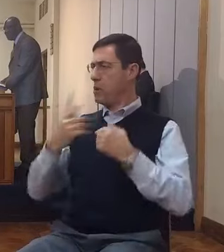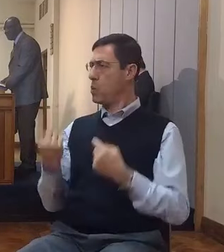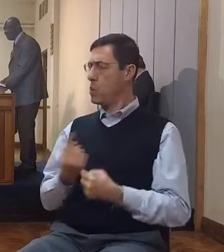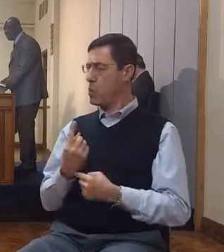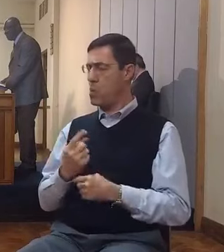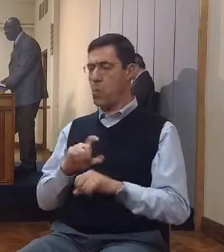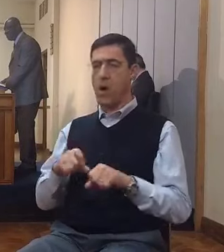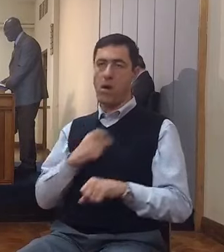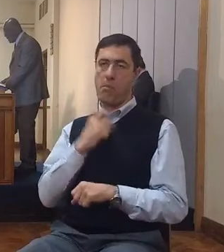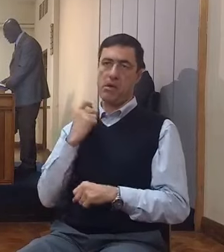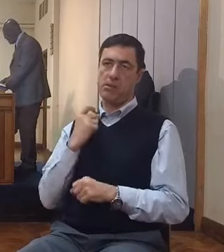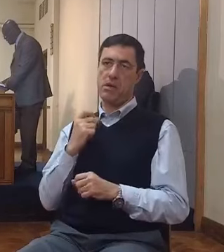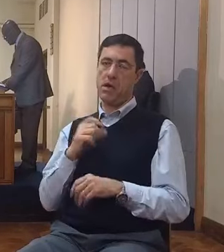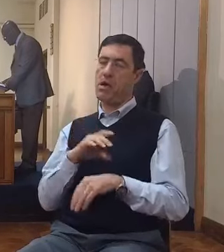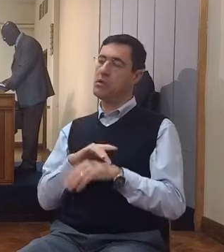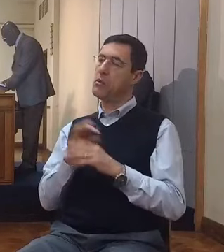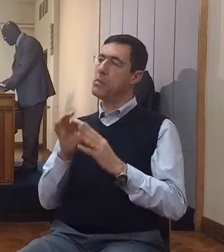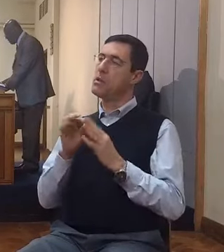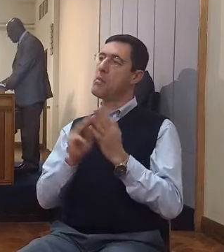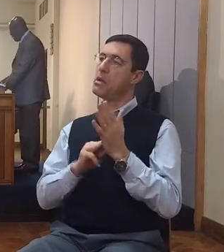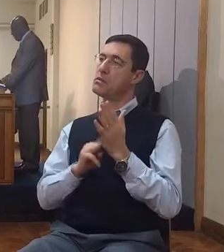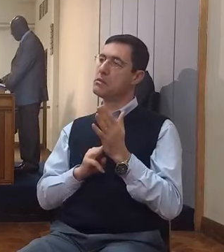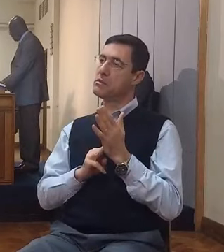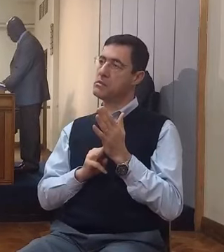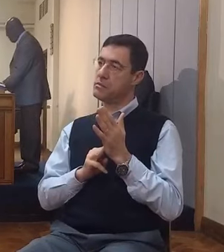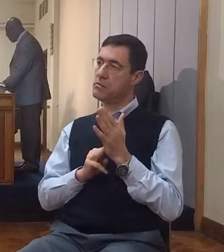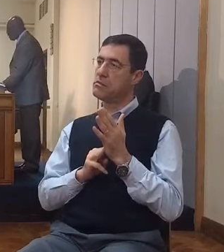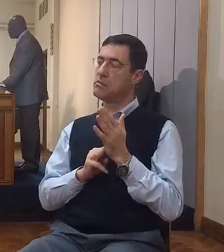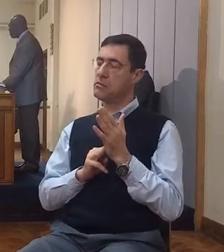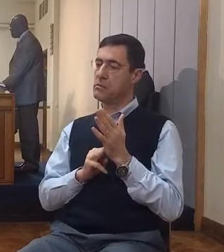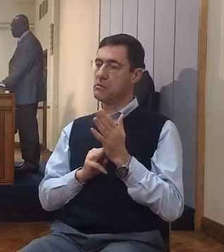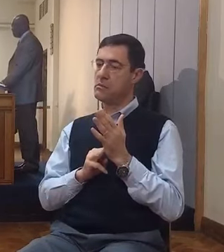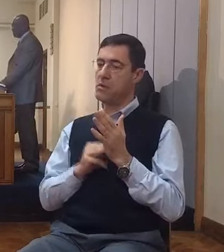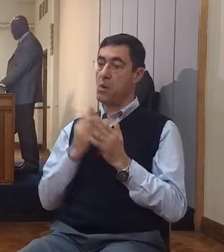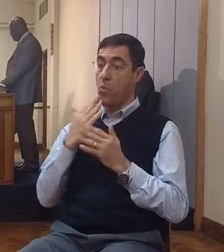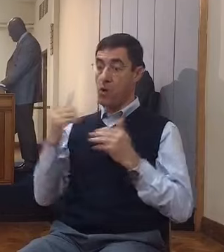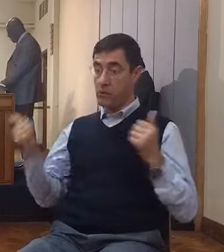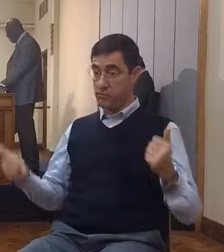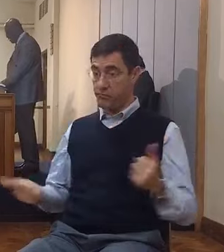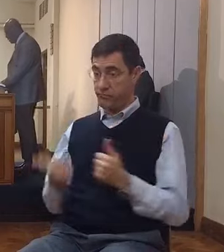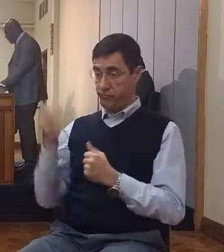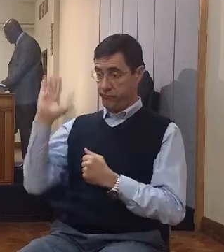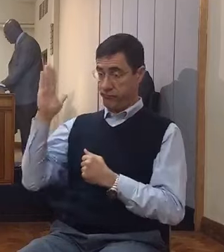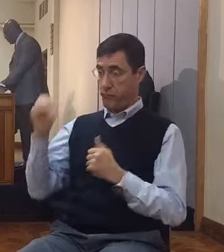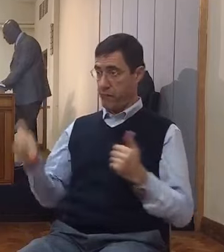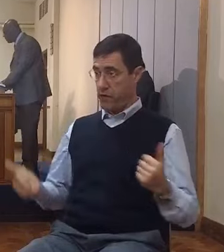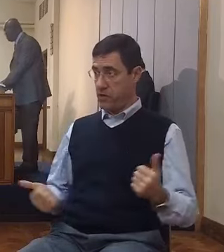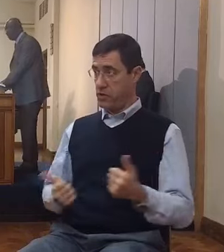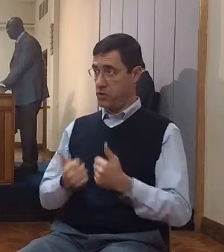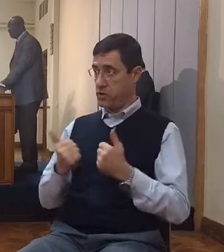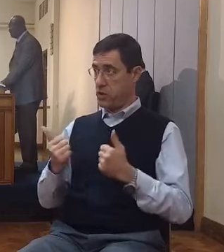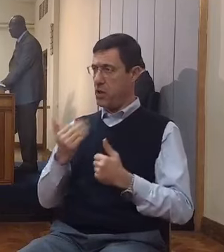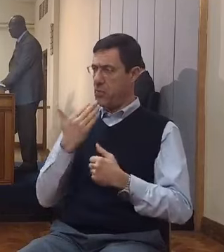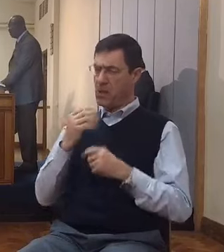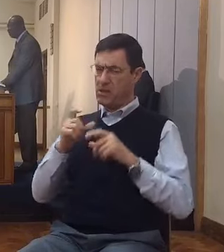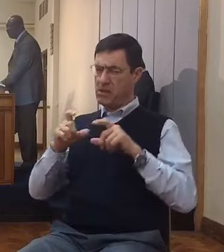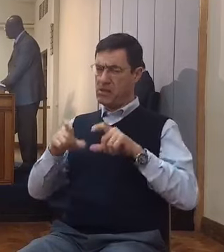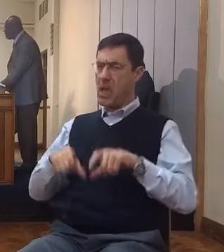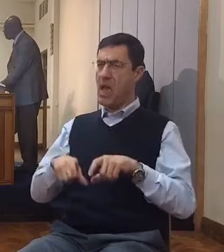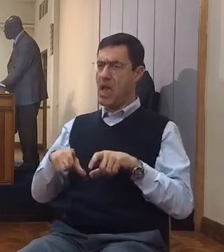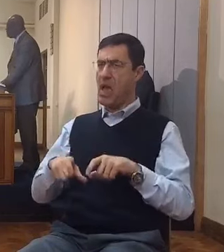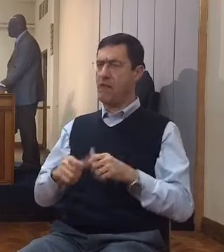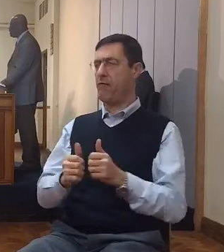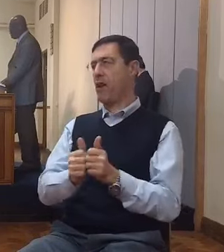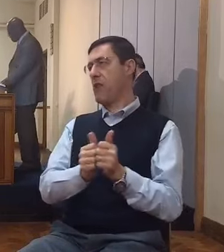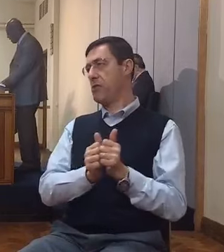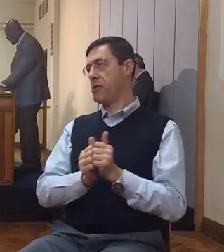pastor, Dr. Peter Masters. Following the results of this Bible study, we hope you will all stay for